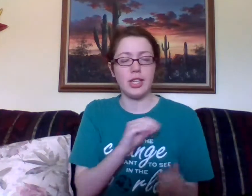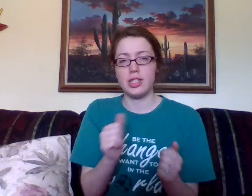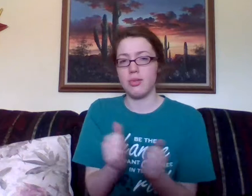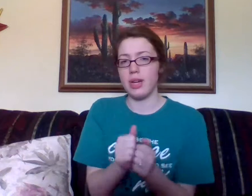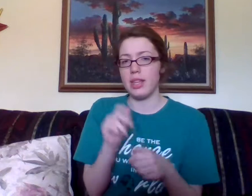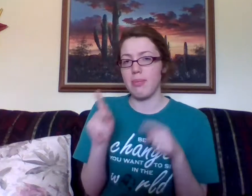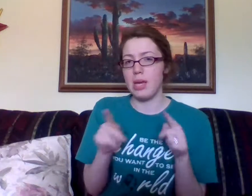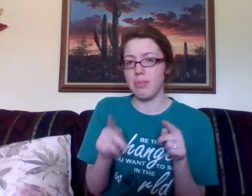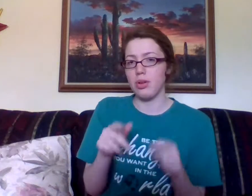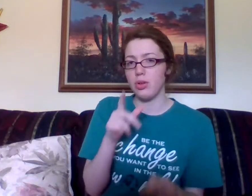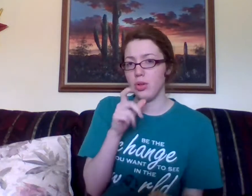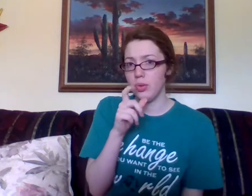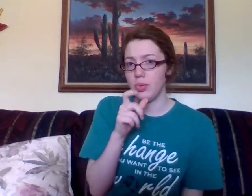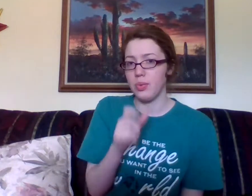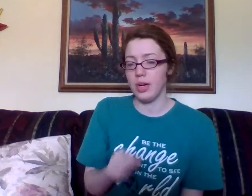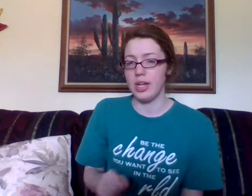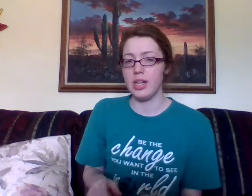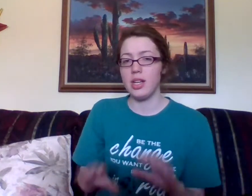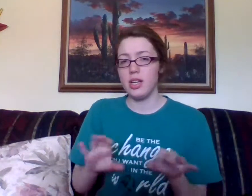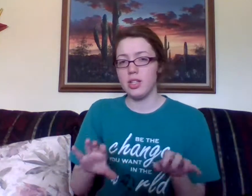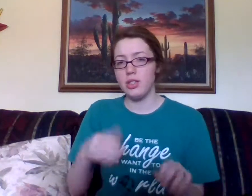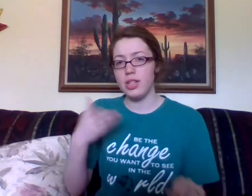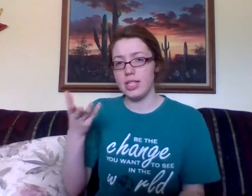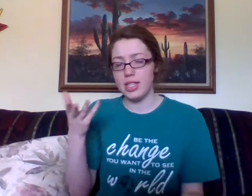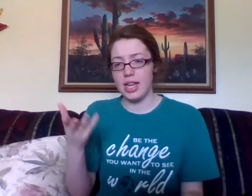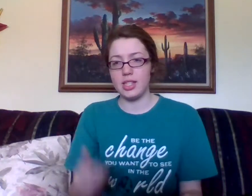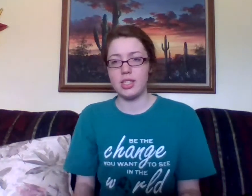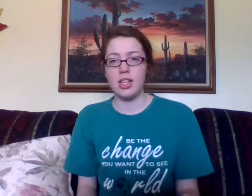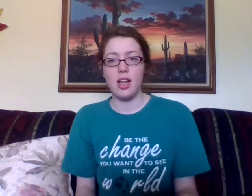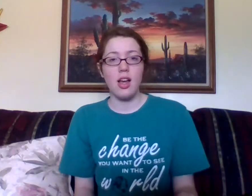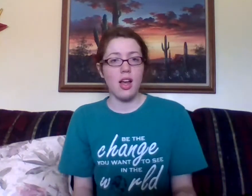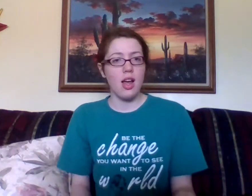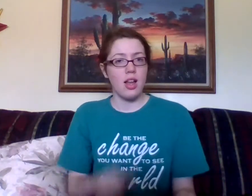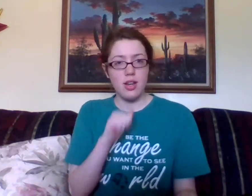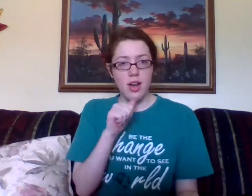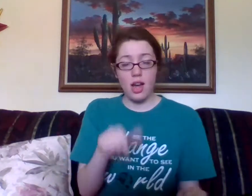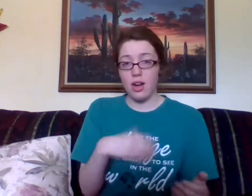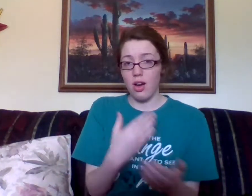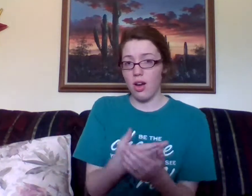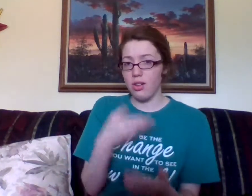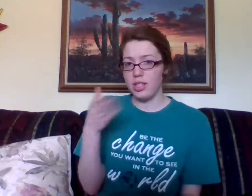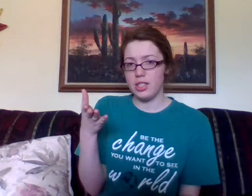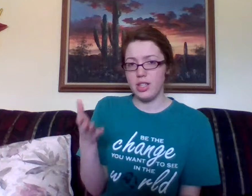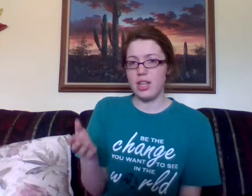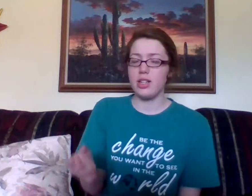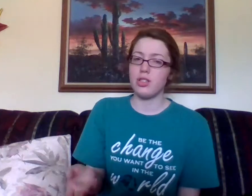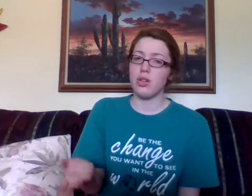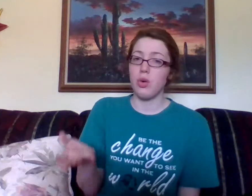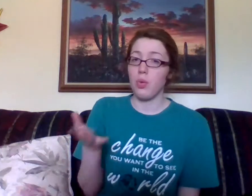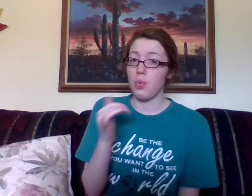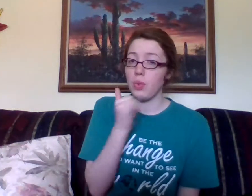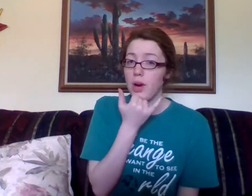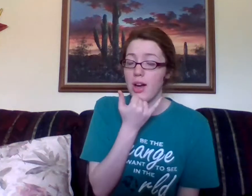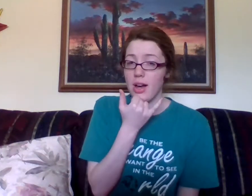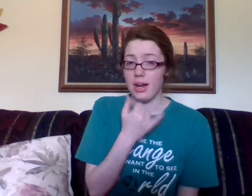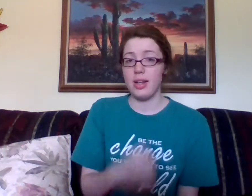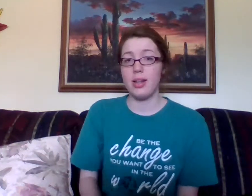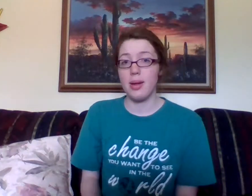characteristics with people who would do these things. Not all these things were wrong,